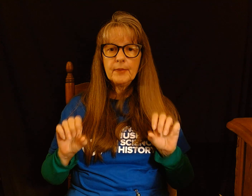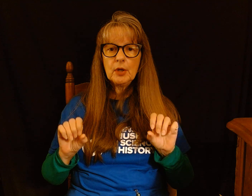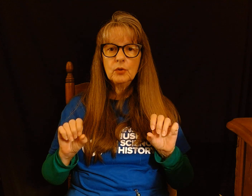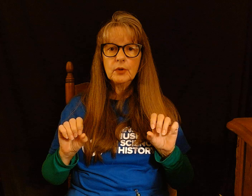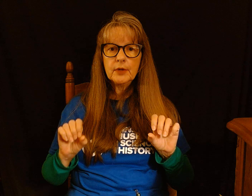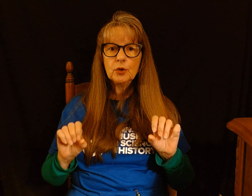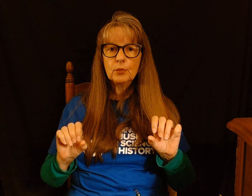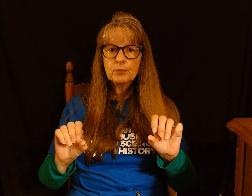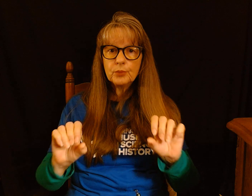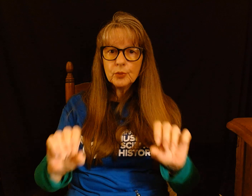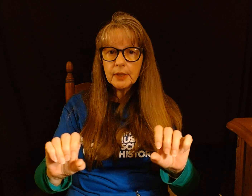hold of it, and you're pulling it.